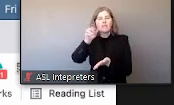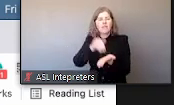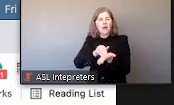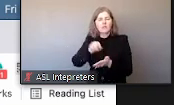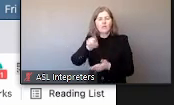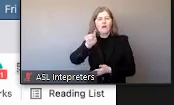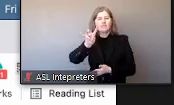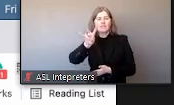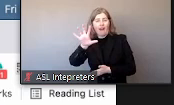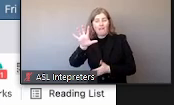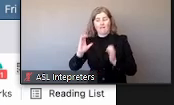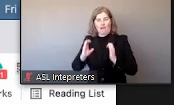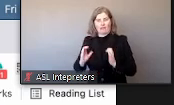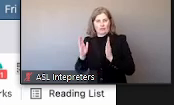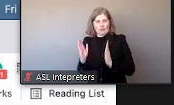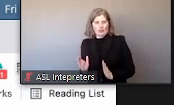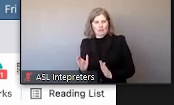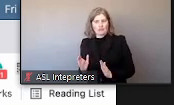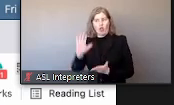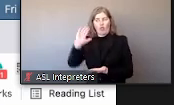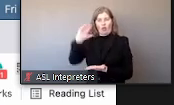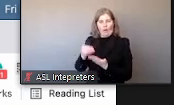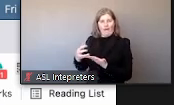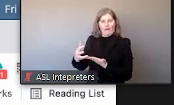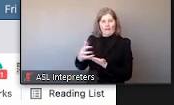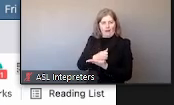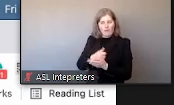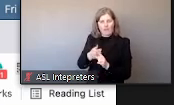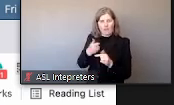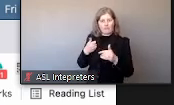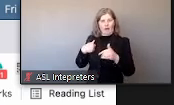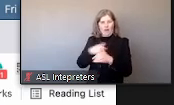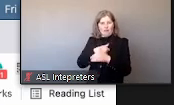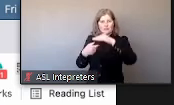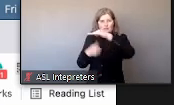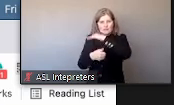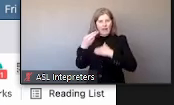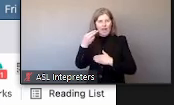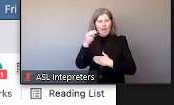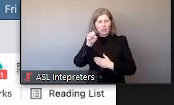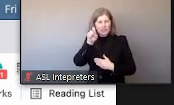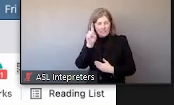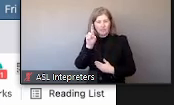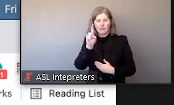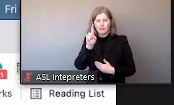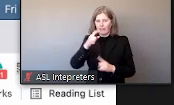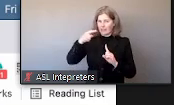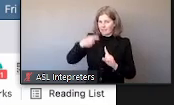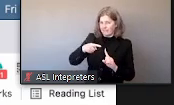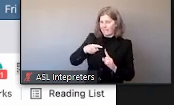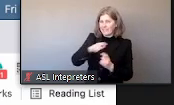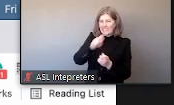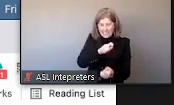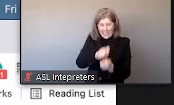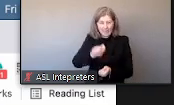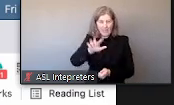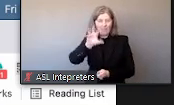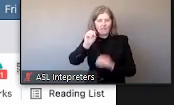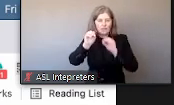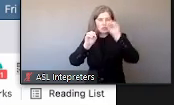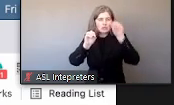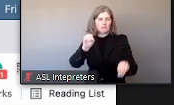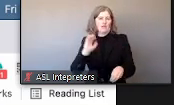1,057,175 customers, low-income customers of the Human Services Department, which is precisely 50% of our